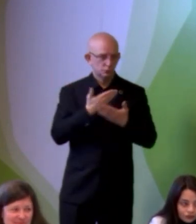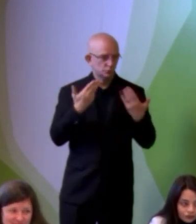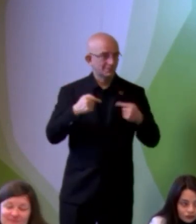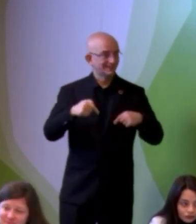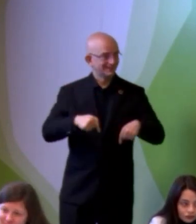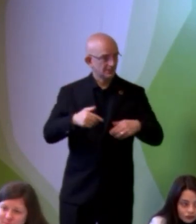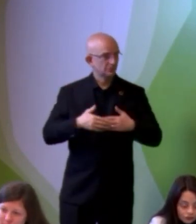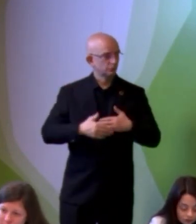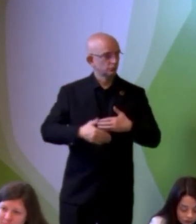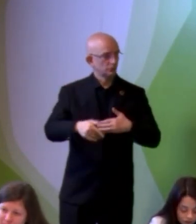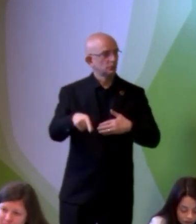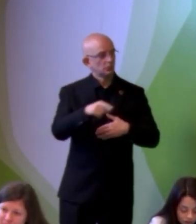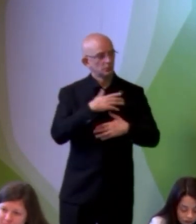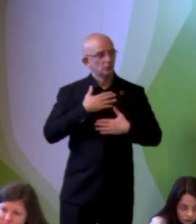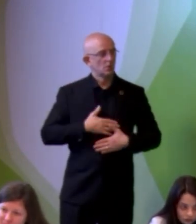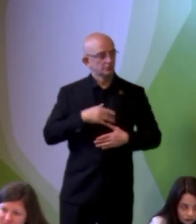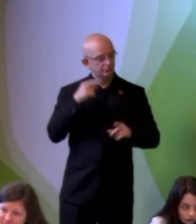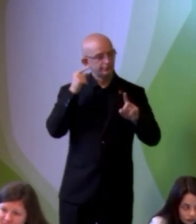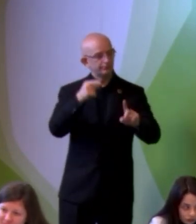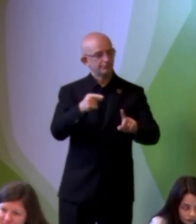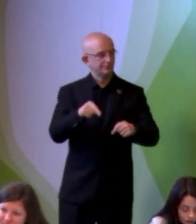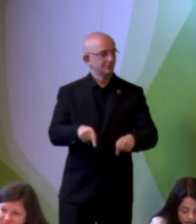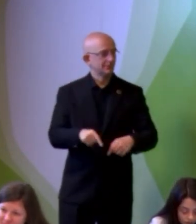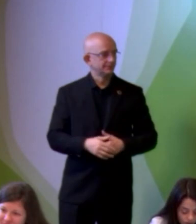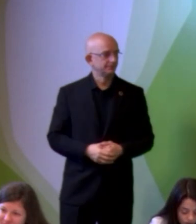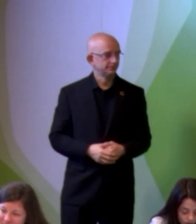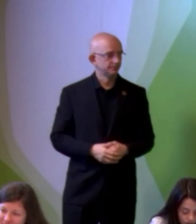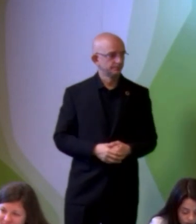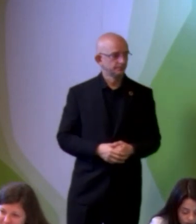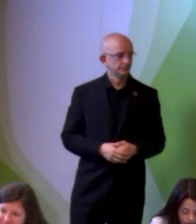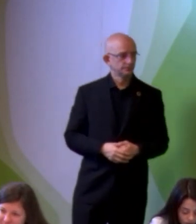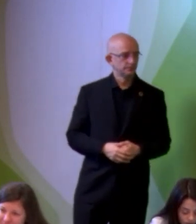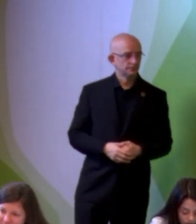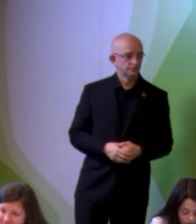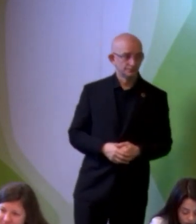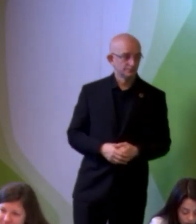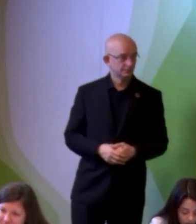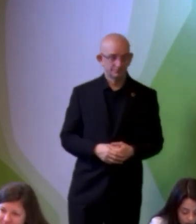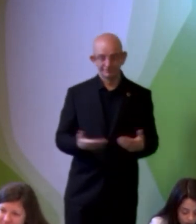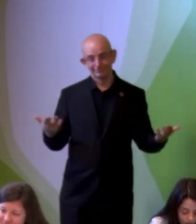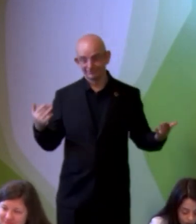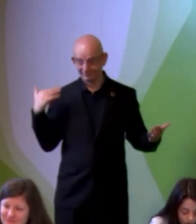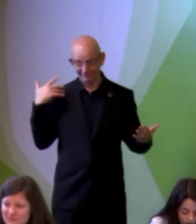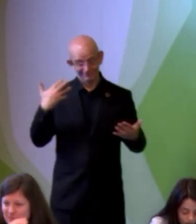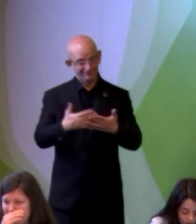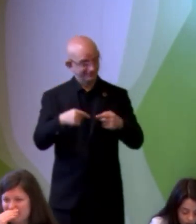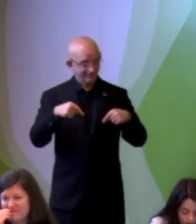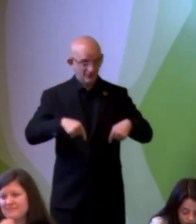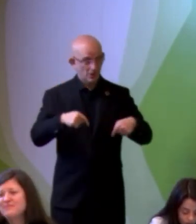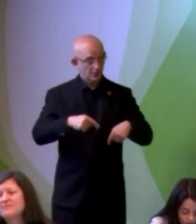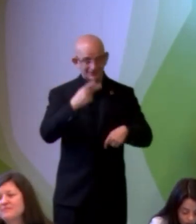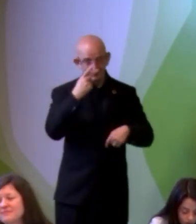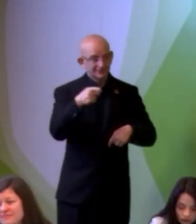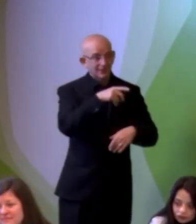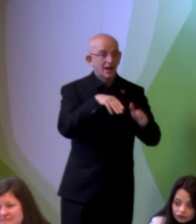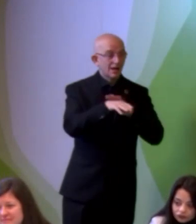still at a low, or very few schools are having that. And we are trying to ensure